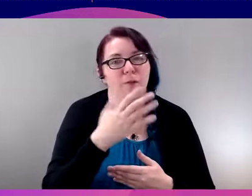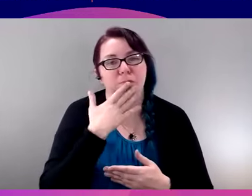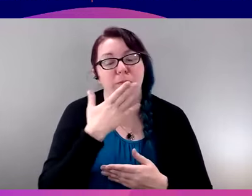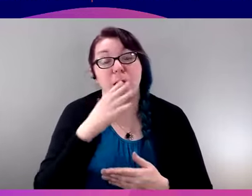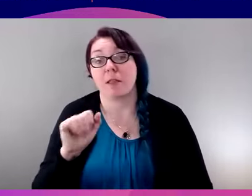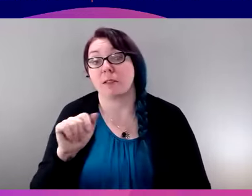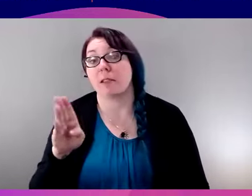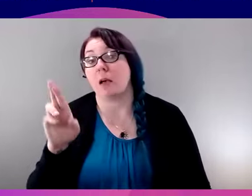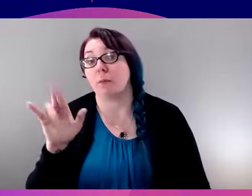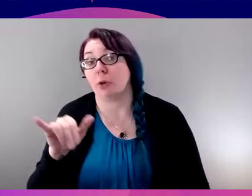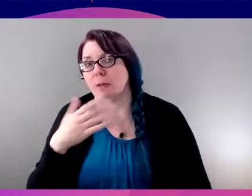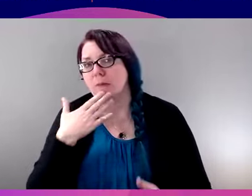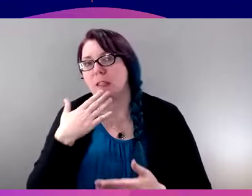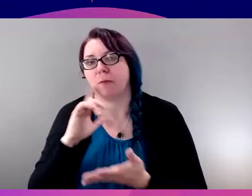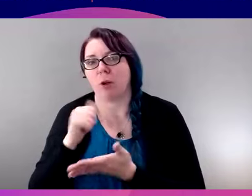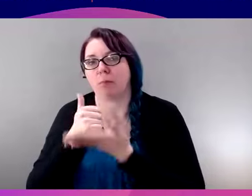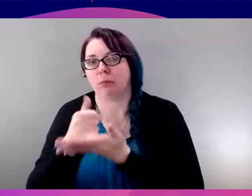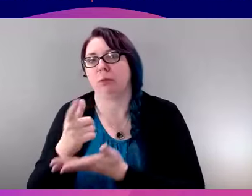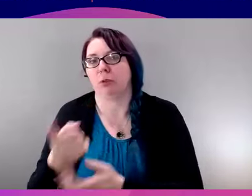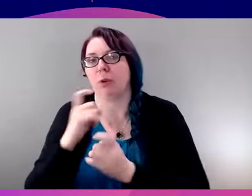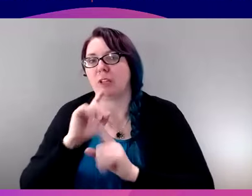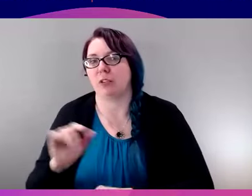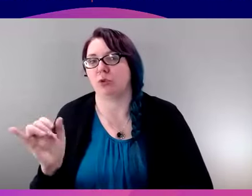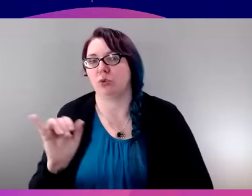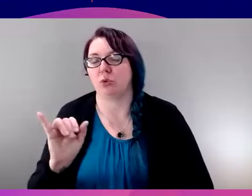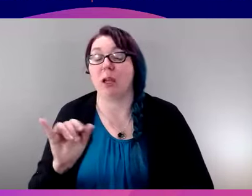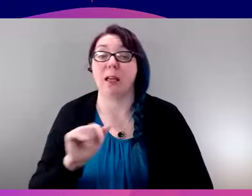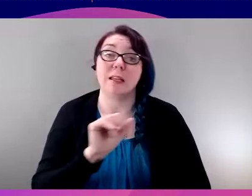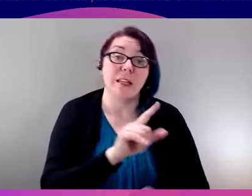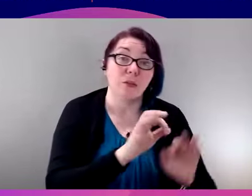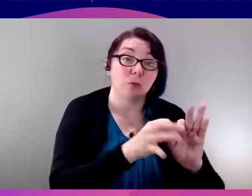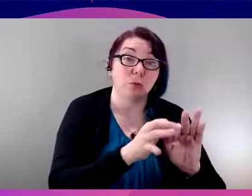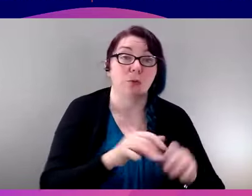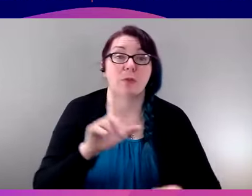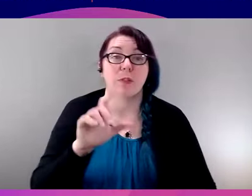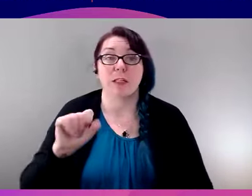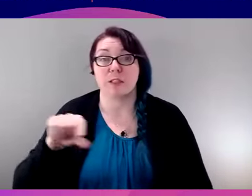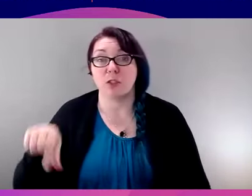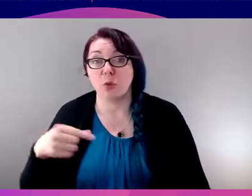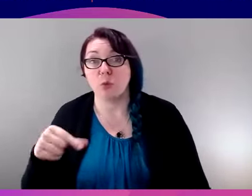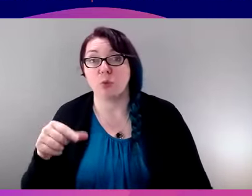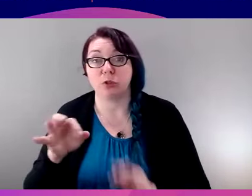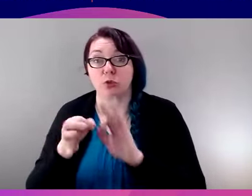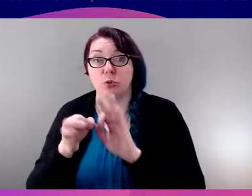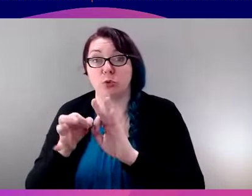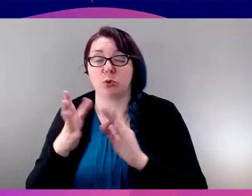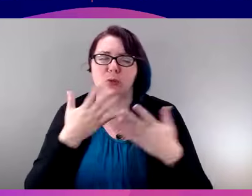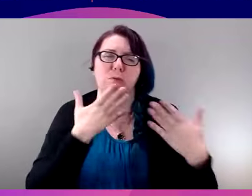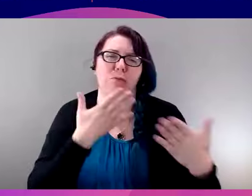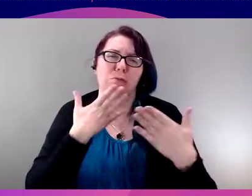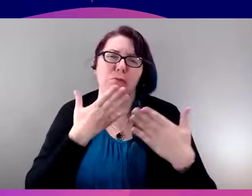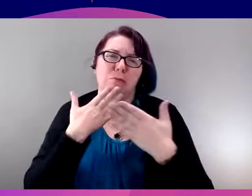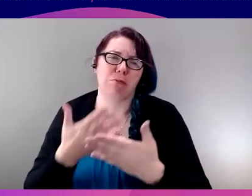I as well want to thank all of our interpreters. So our ASL interpreters, Amanda and Jennifer, our LSQ